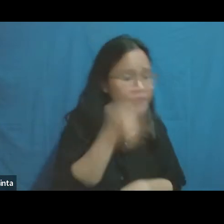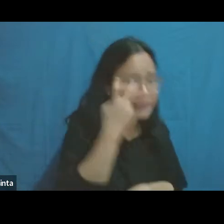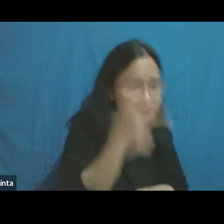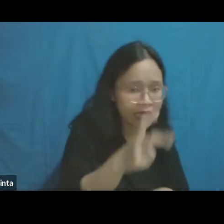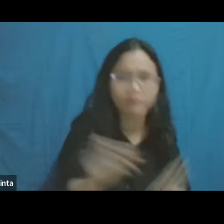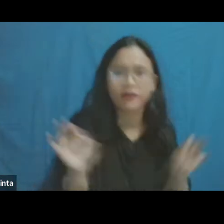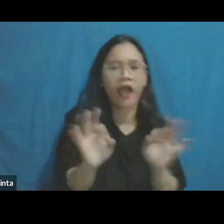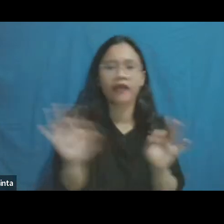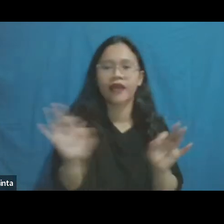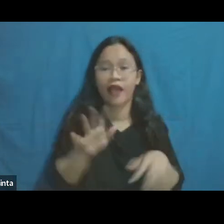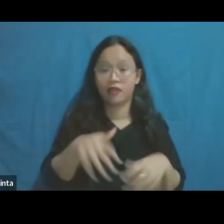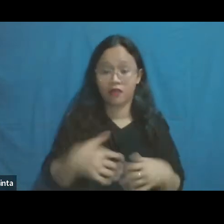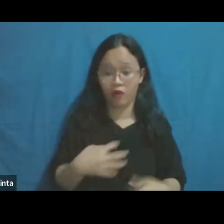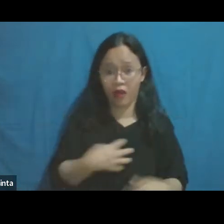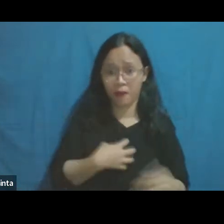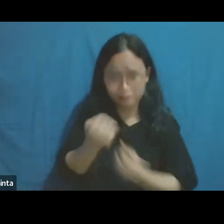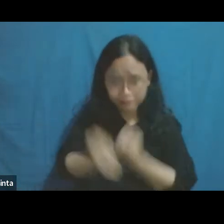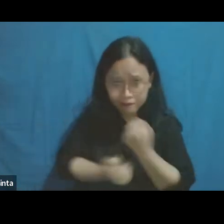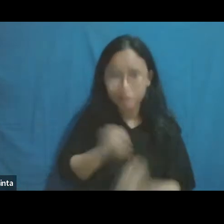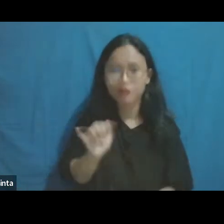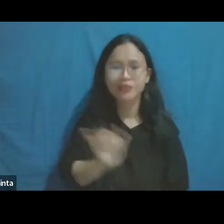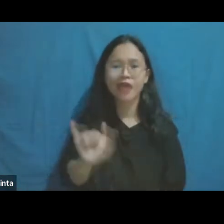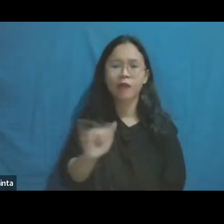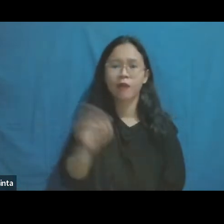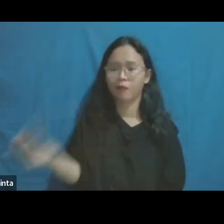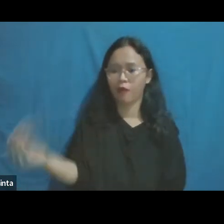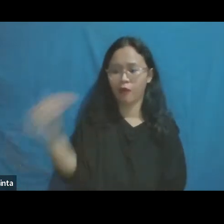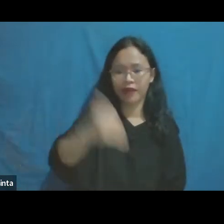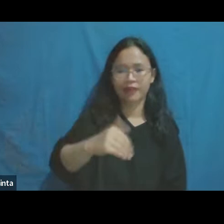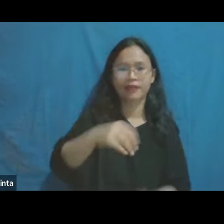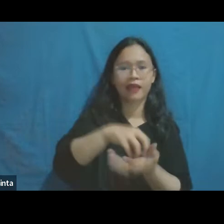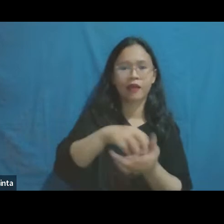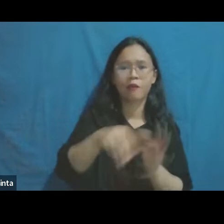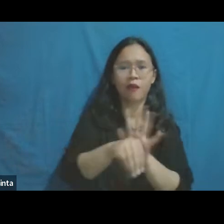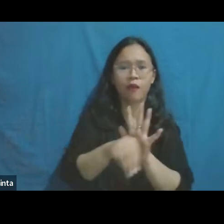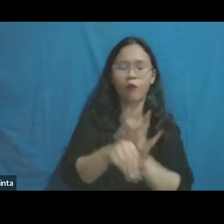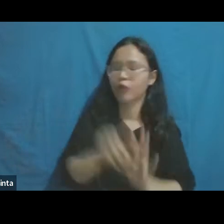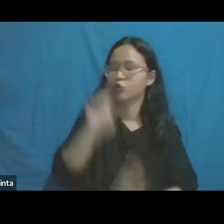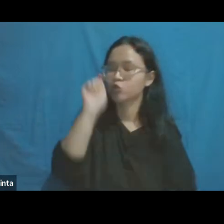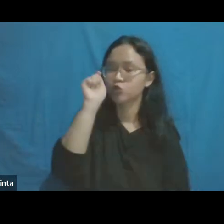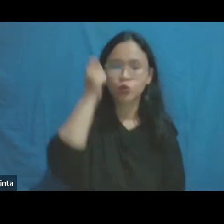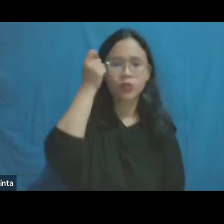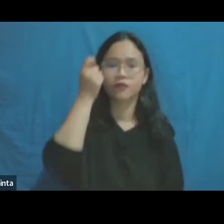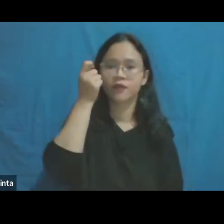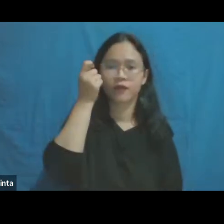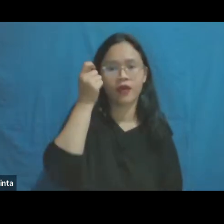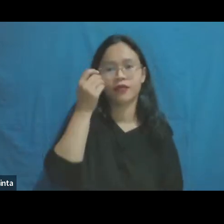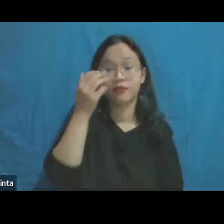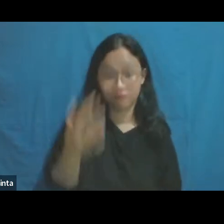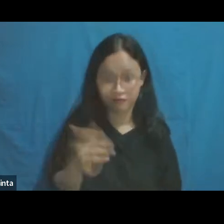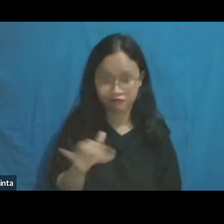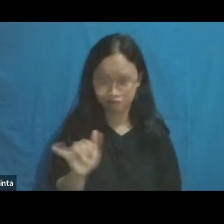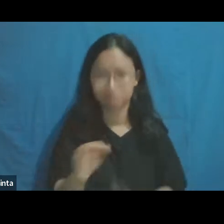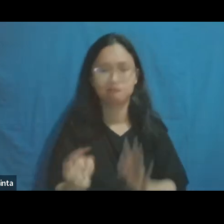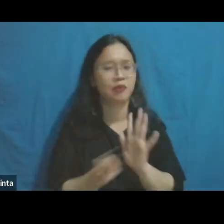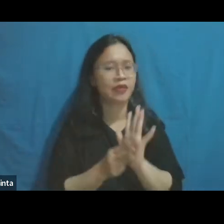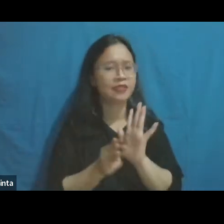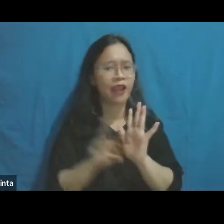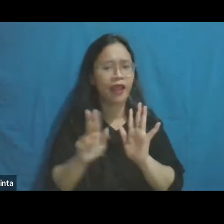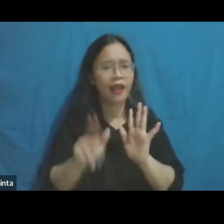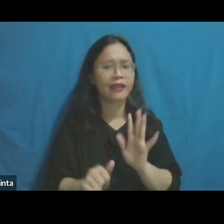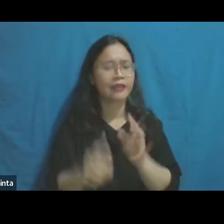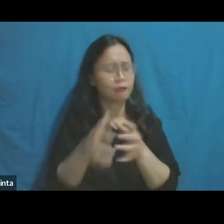Yeah, that's also the huge problem, but we don't think